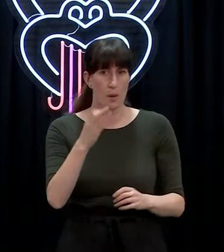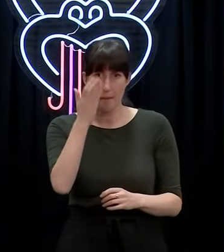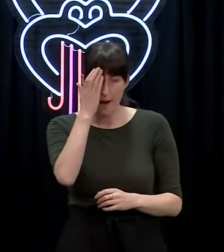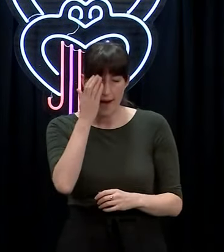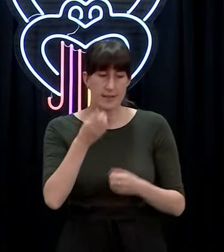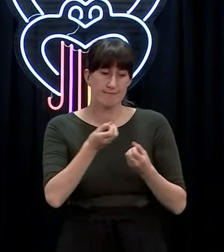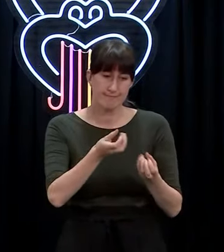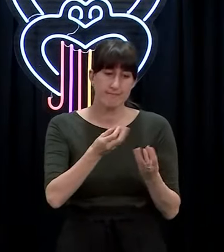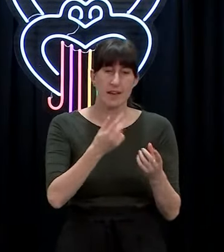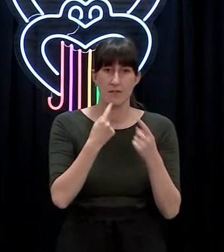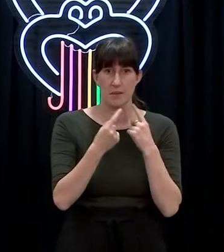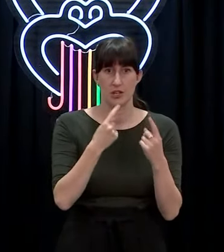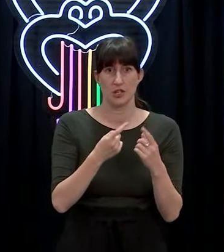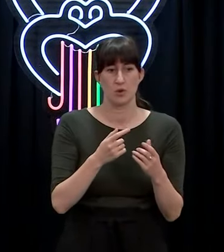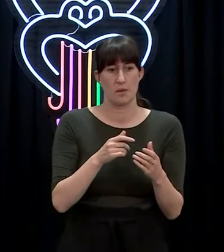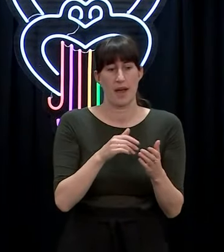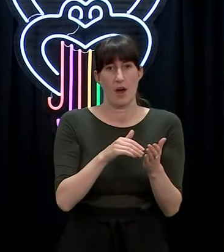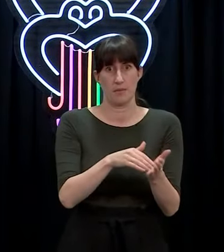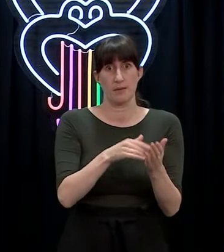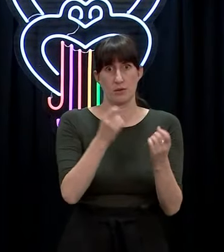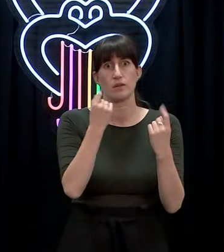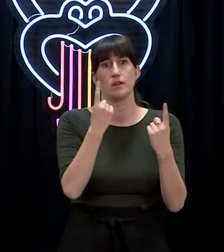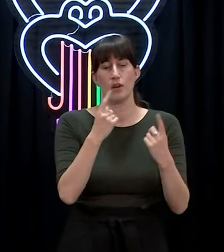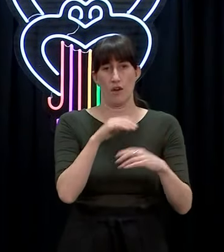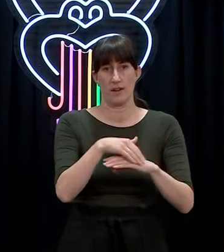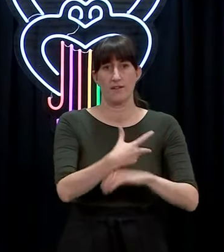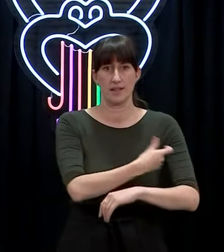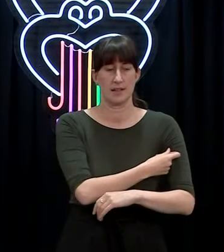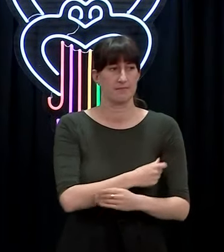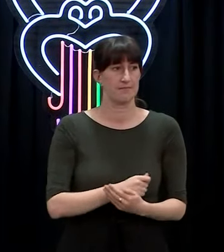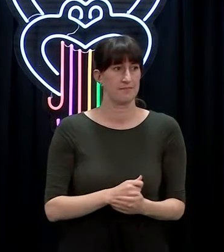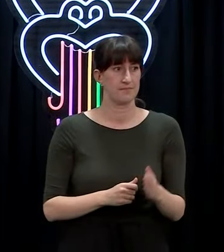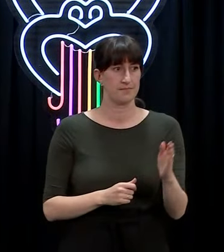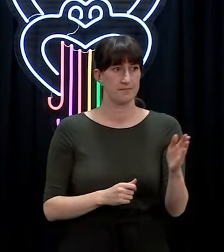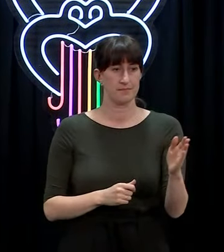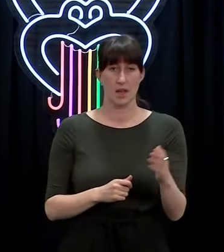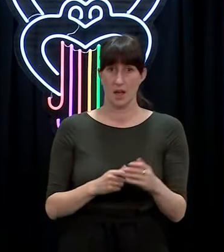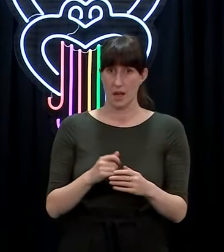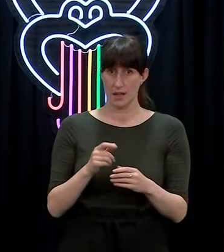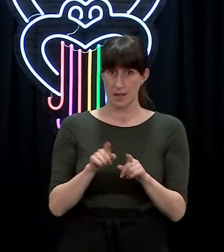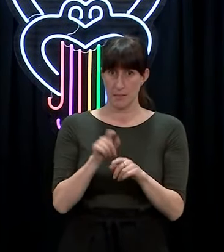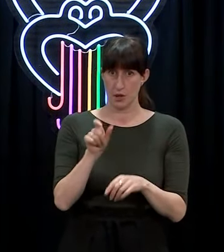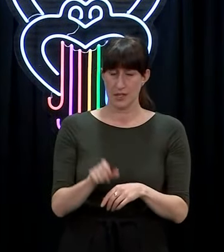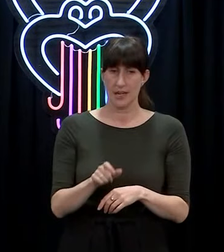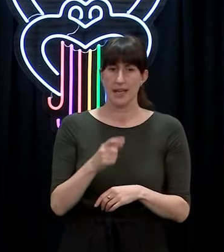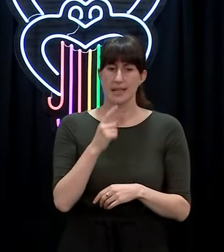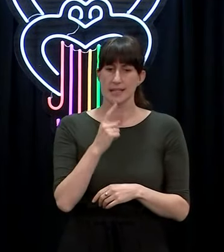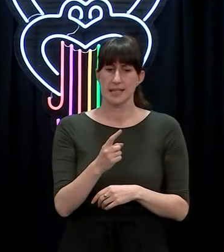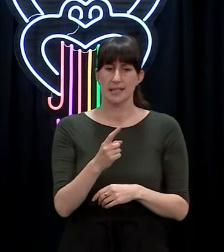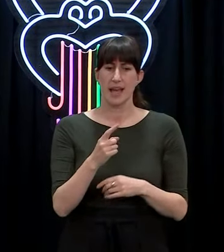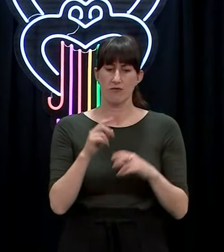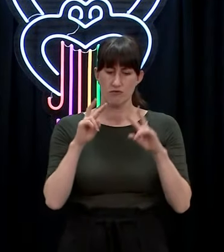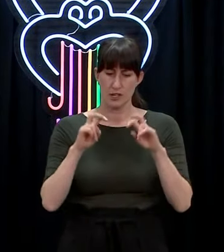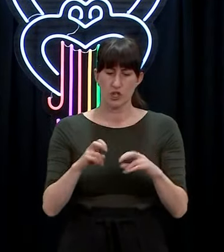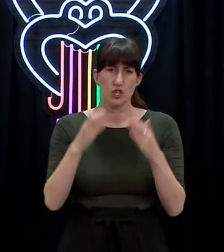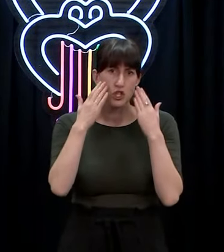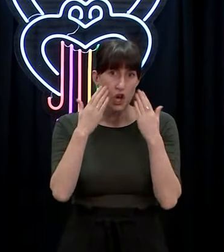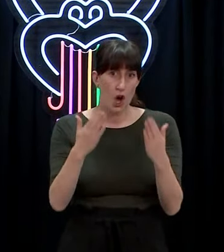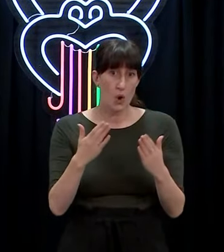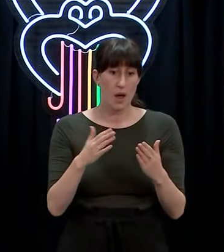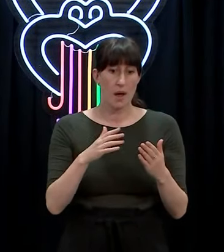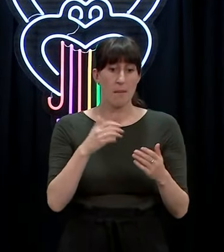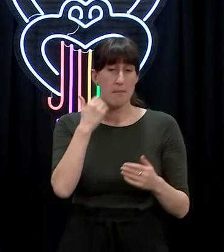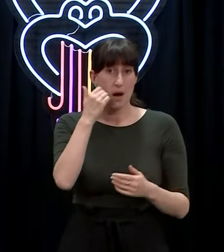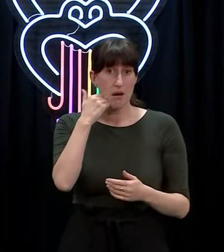and more of that happening. The other data that shows that Māori are 50% more likely to die from COVID, are these